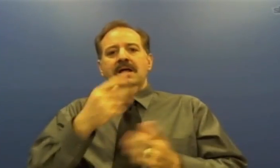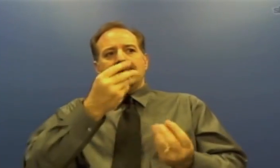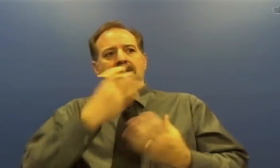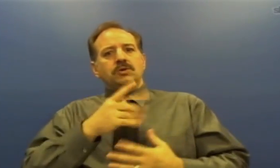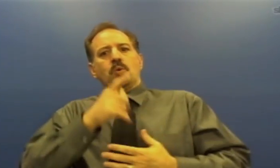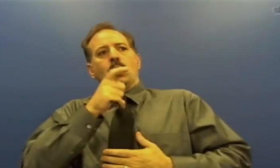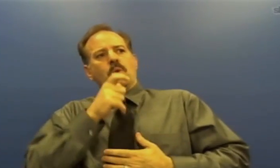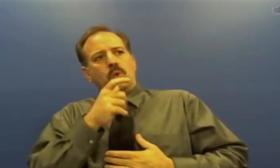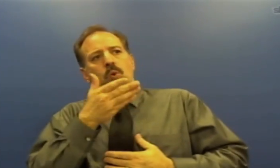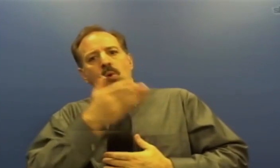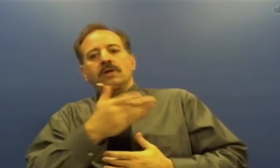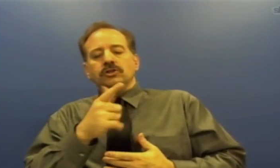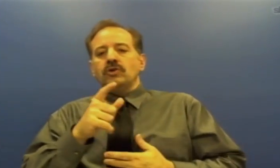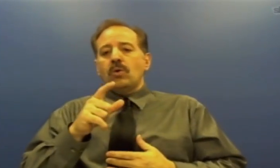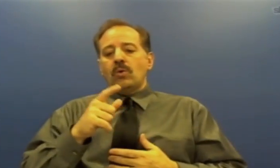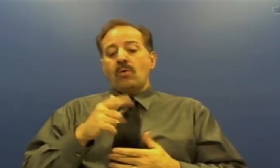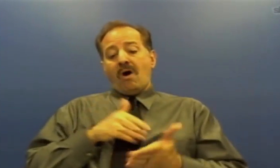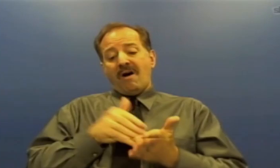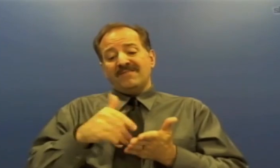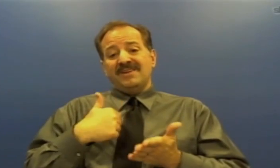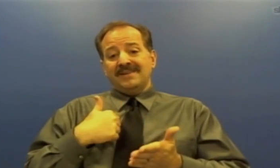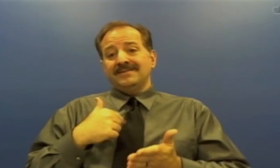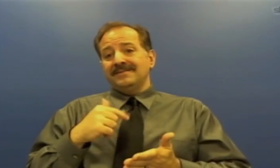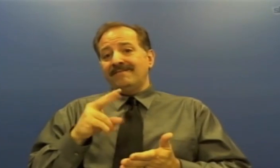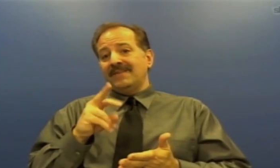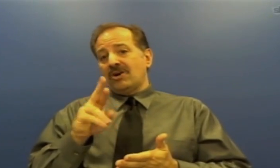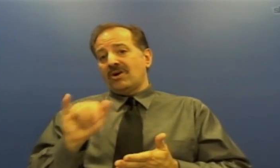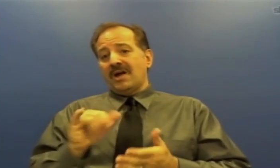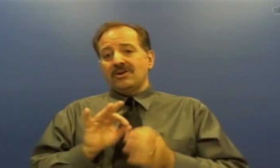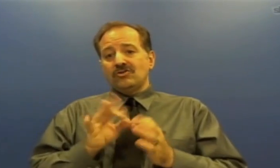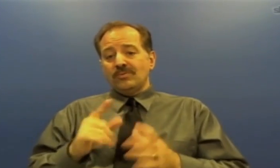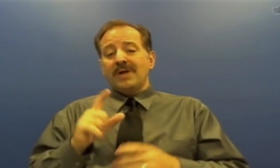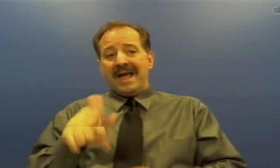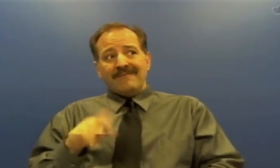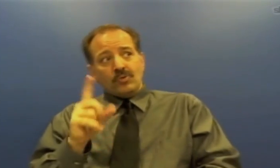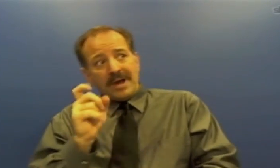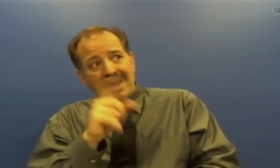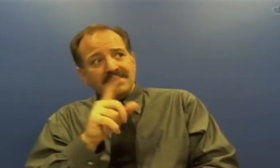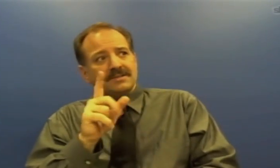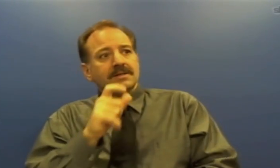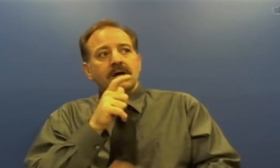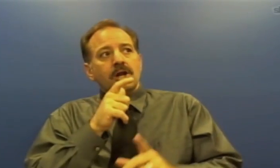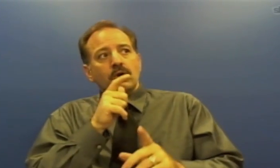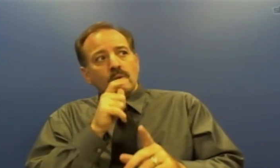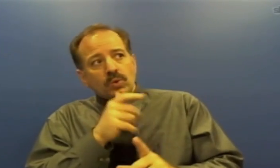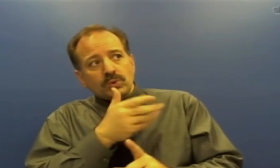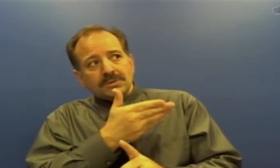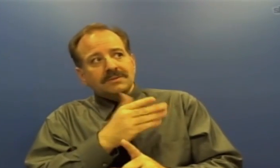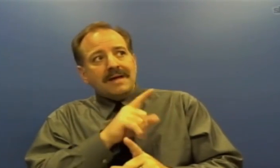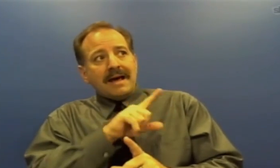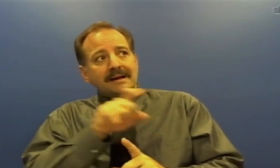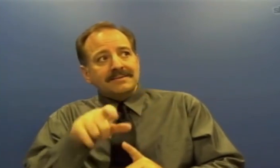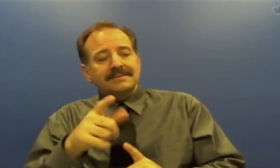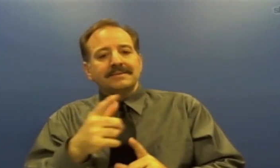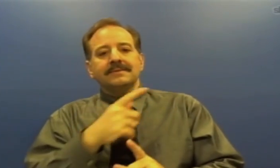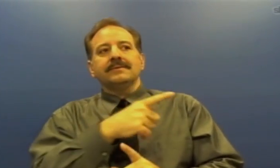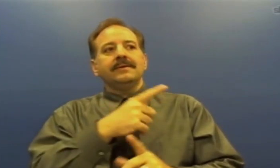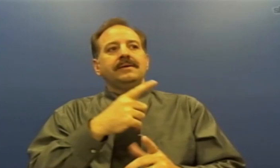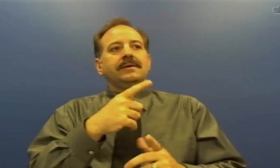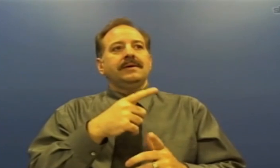helpful if people identify who they are and who's speaking. And very often, as a VRI interpreter, I'll ask individuals if I hear a voice